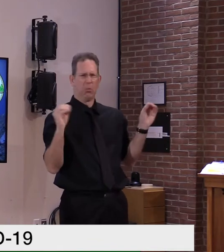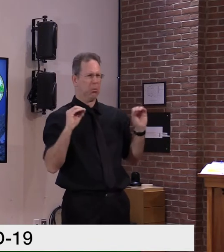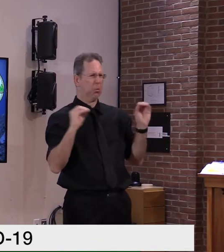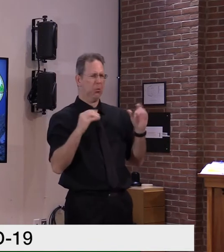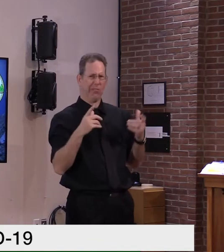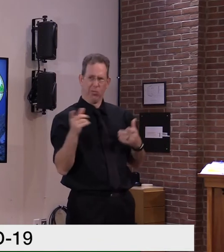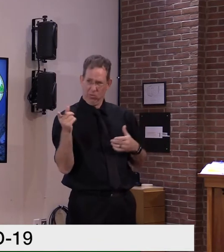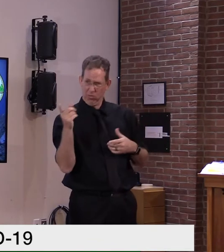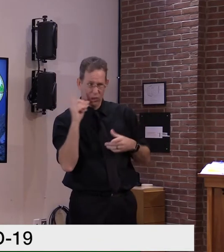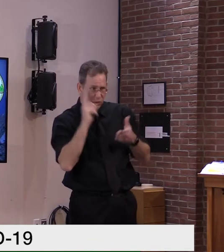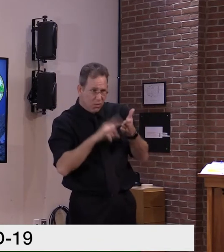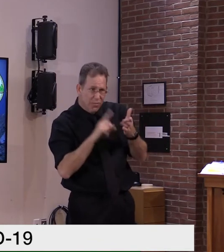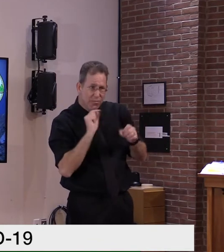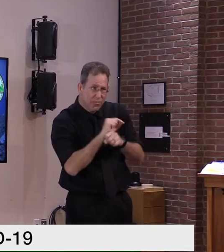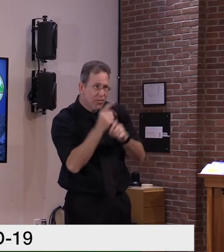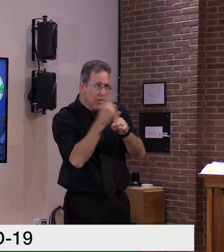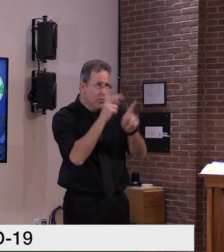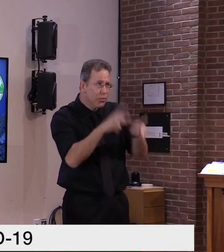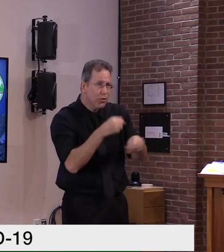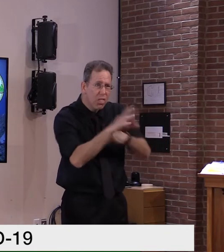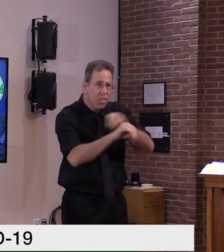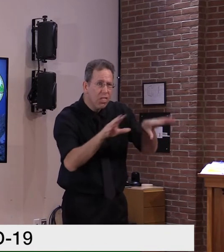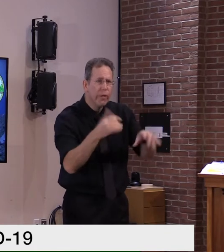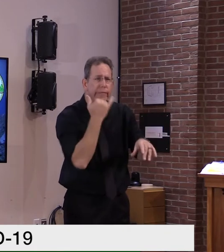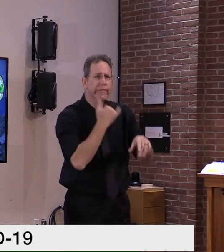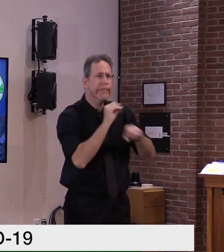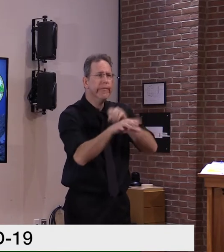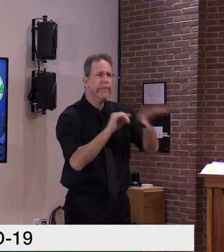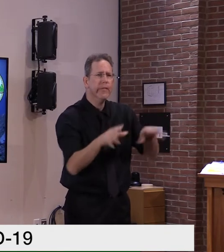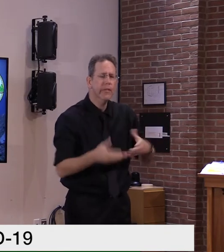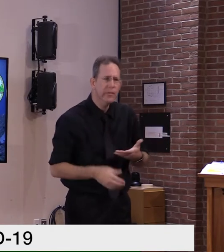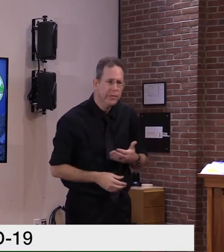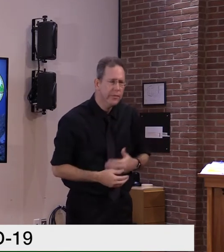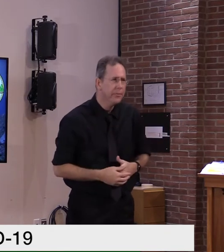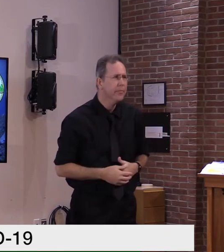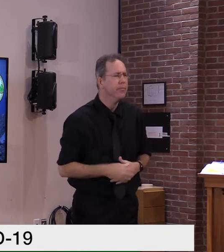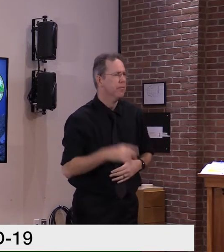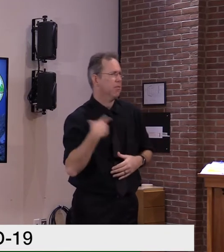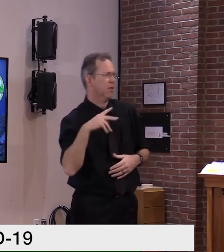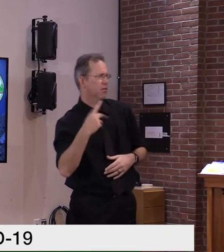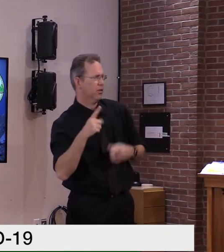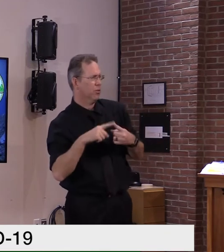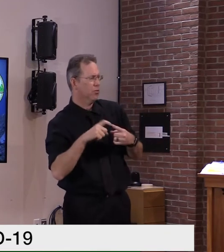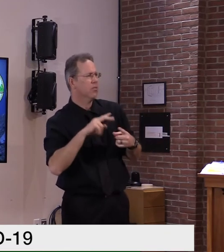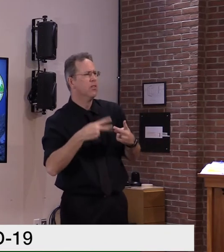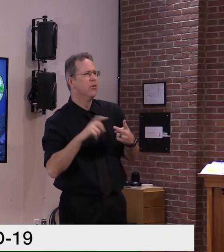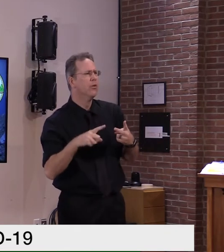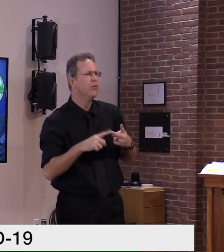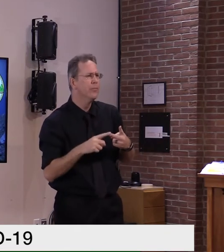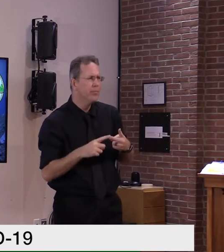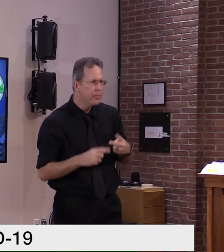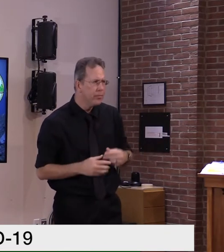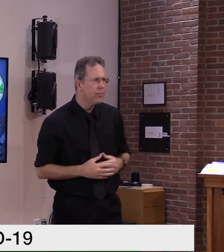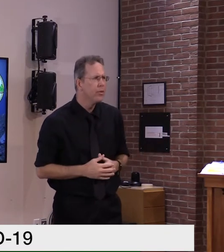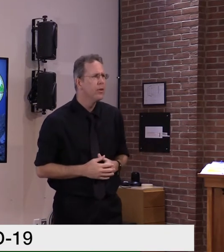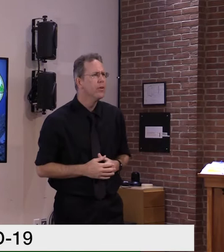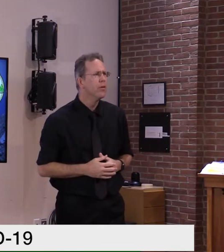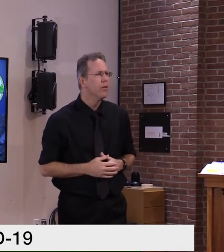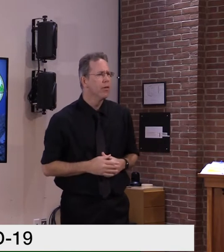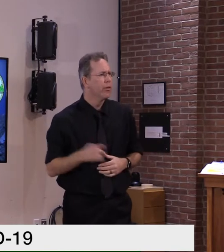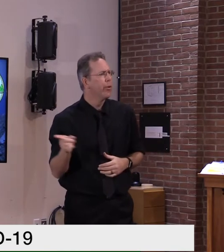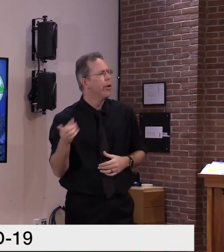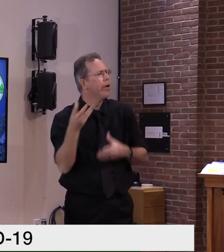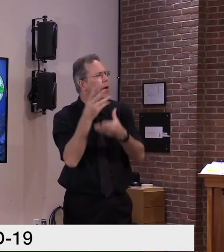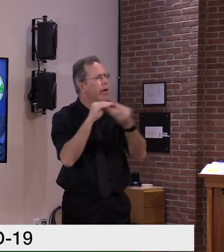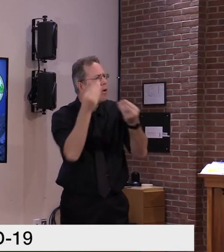talked about taking responsibility, and I appreciate you accepting, apologizing and everything, but it does sound like it was you that had the problem. Are